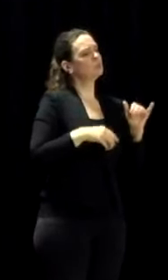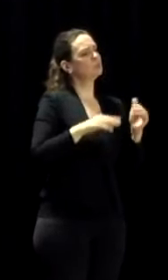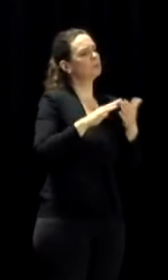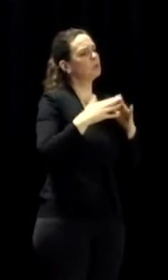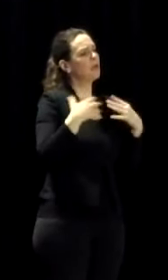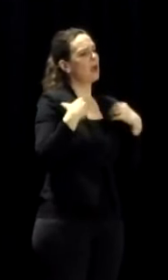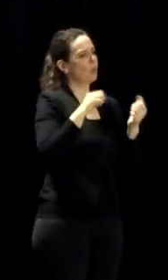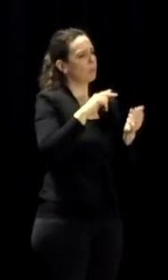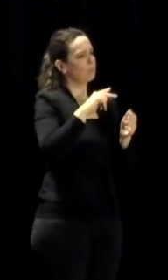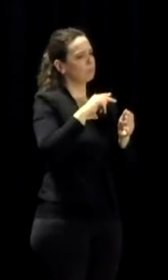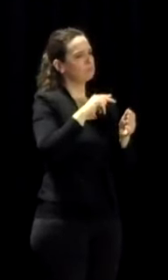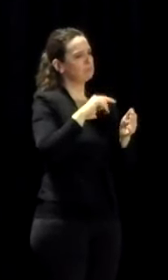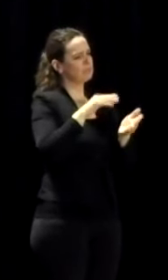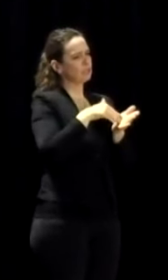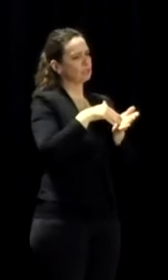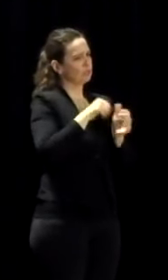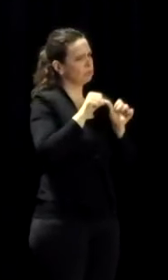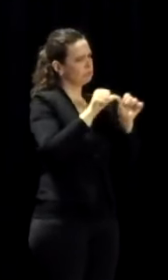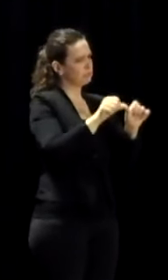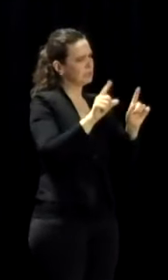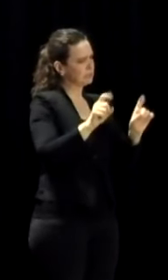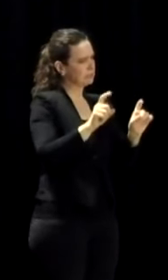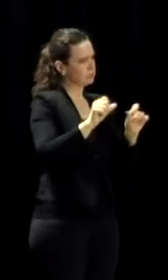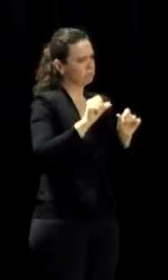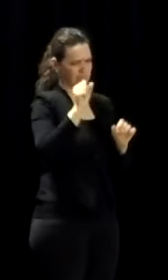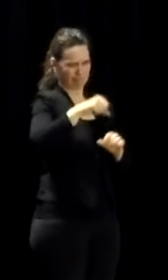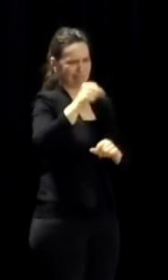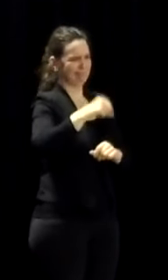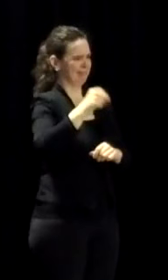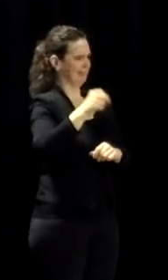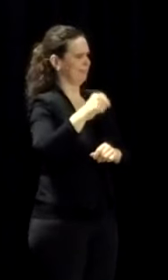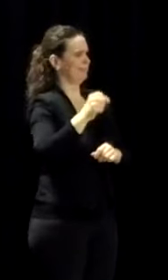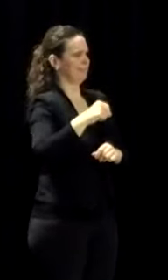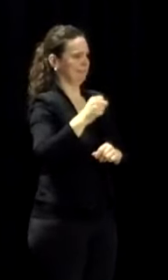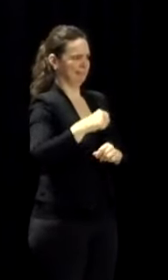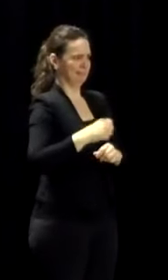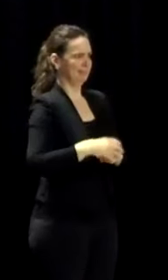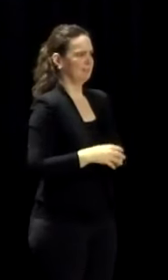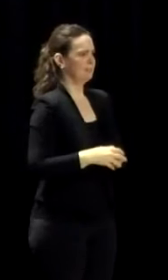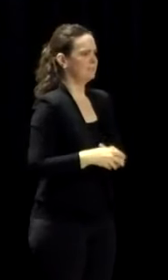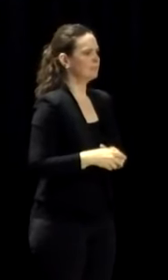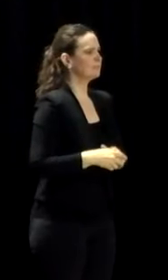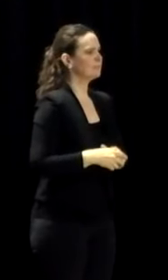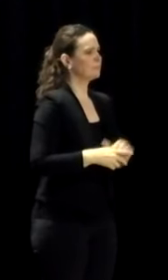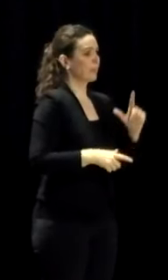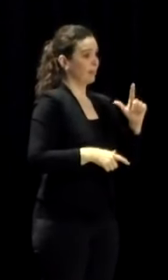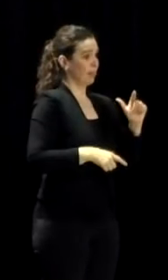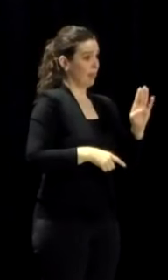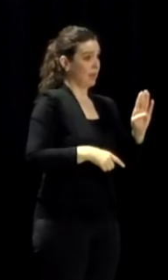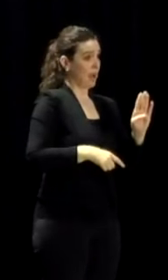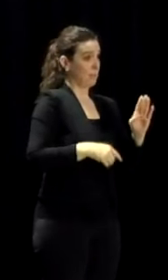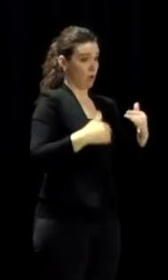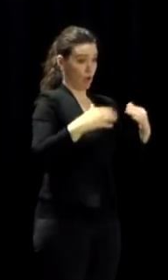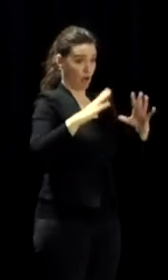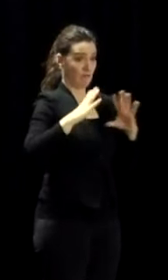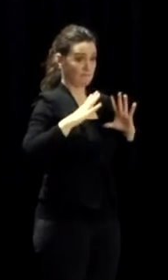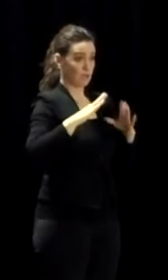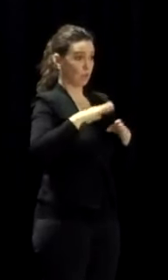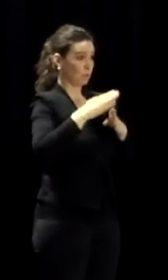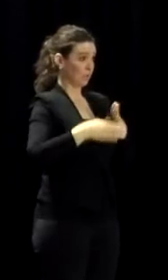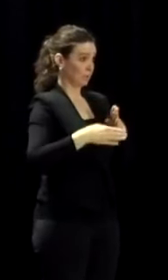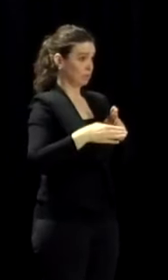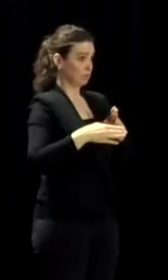is the processing lab still, do they still take the weekend off, or do they now? My understanding is they're going